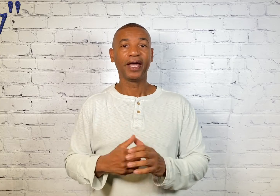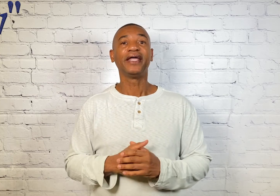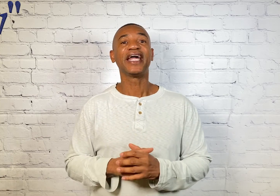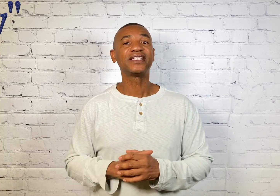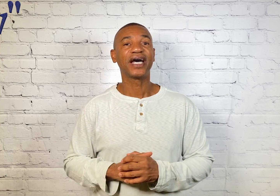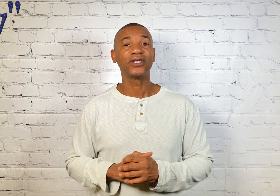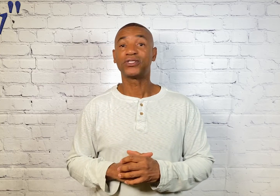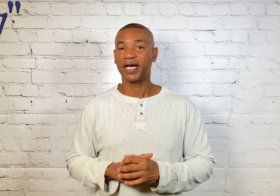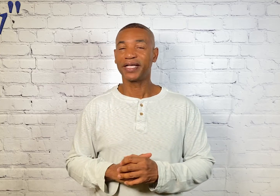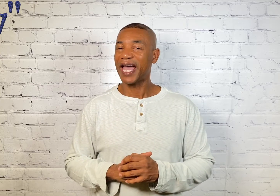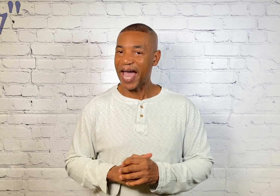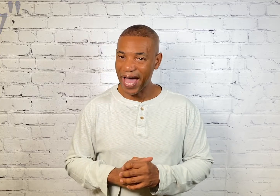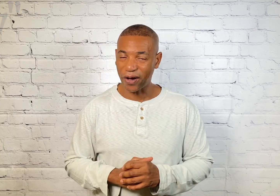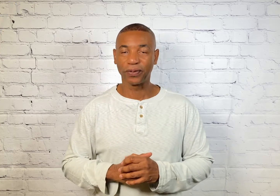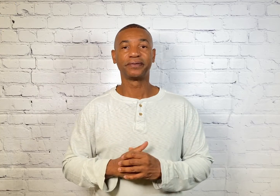That is how you sign how.